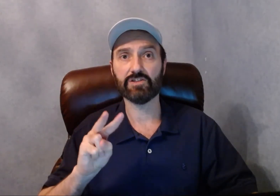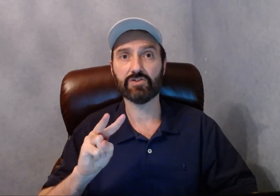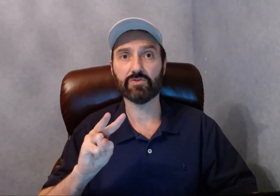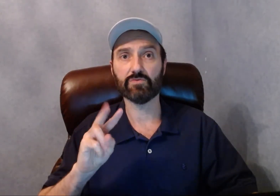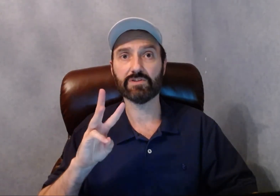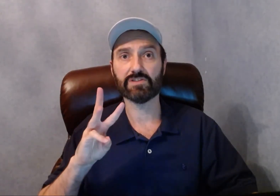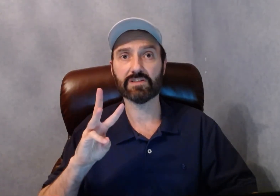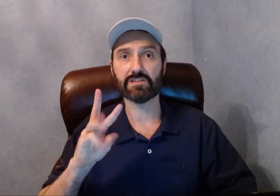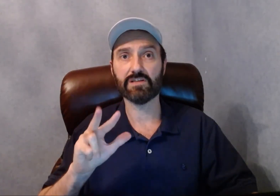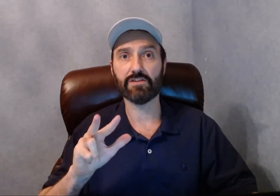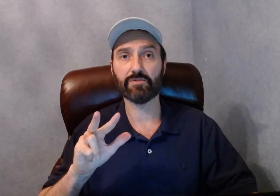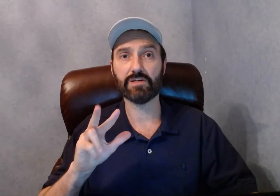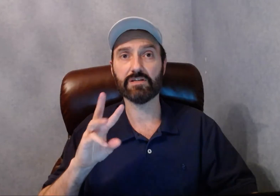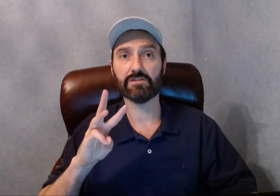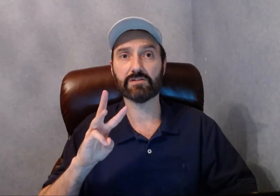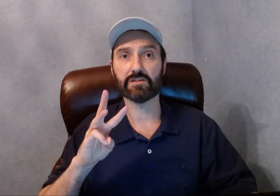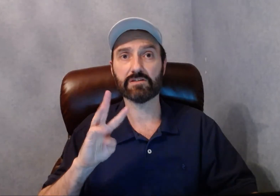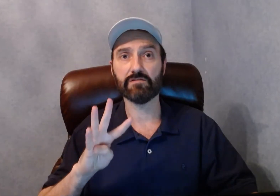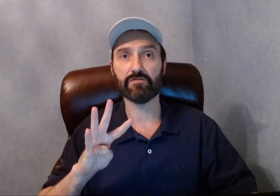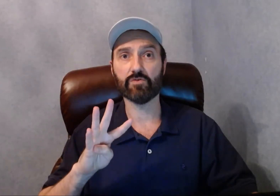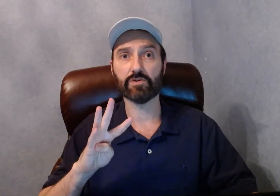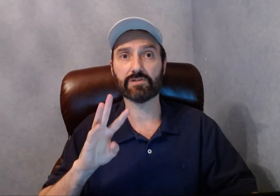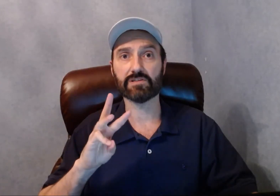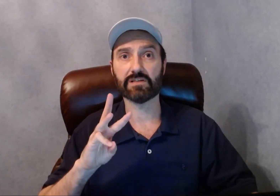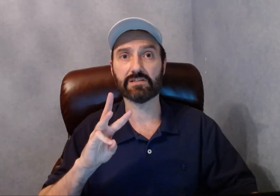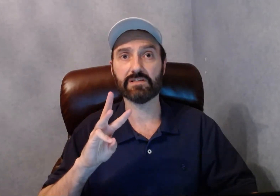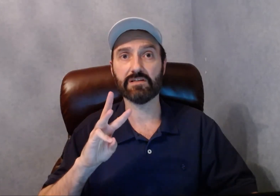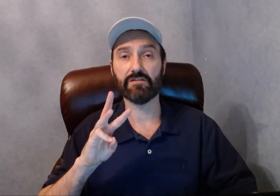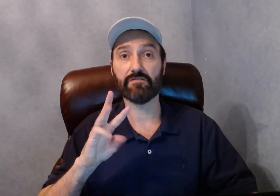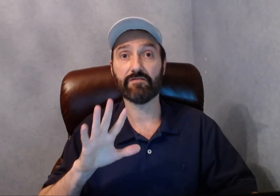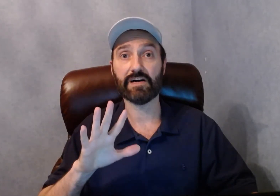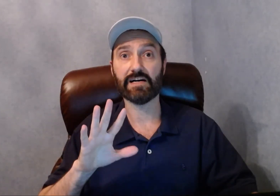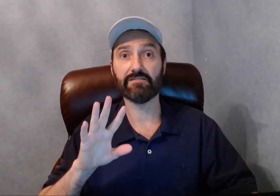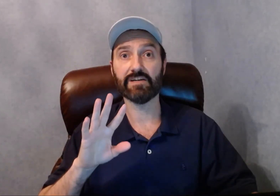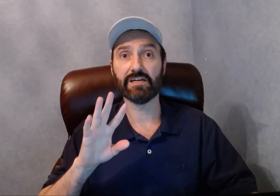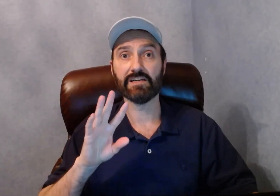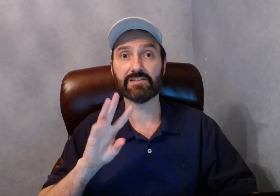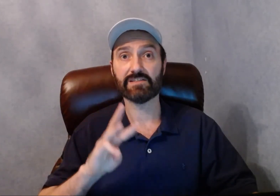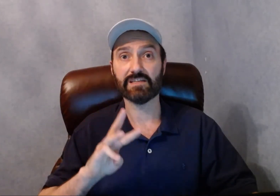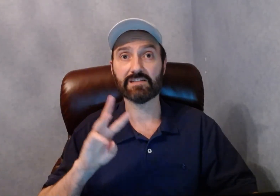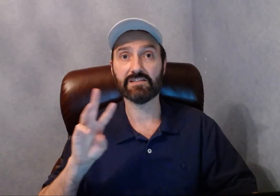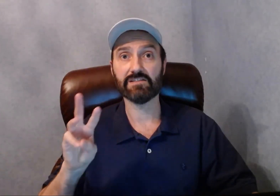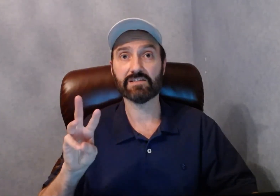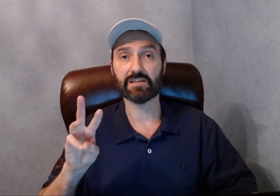62, 63, 64, 65, 66,